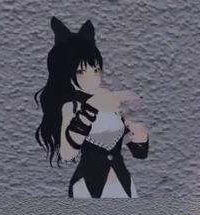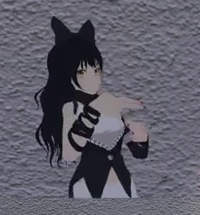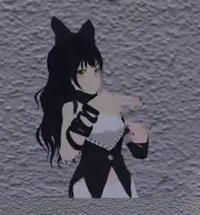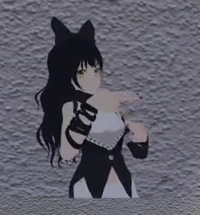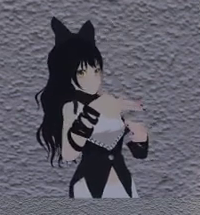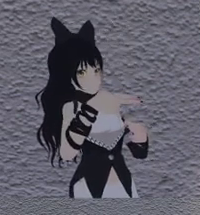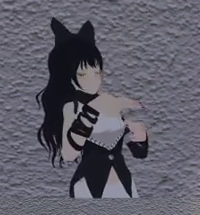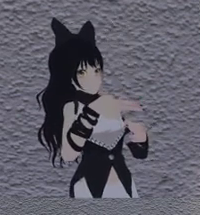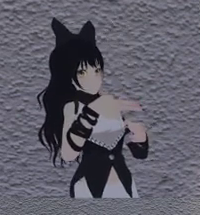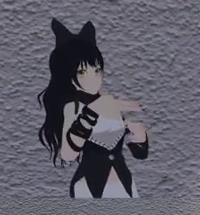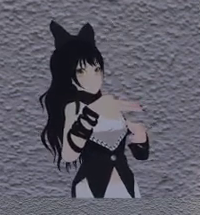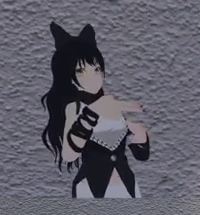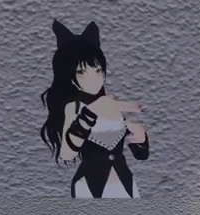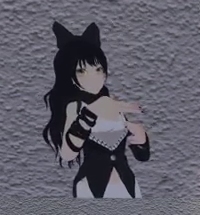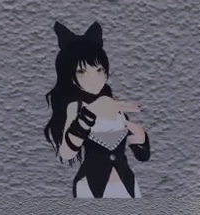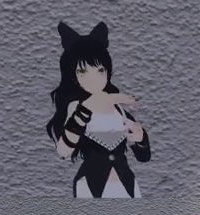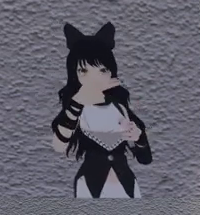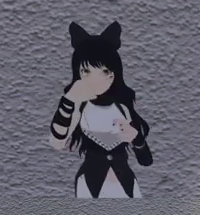Name.